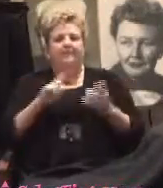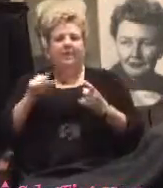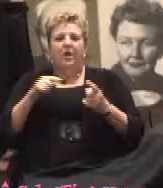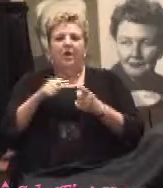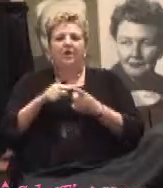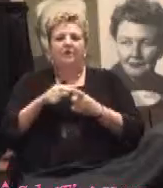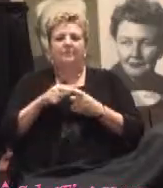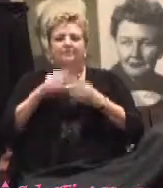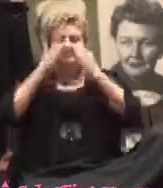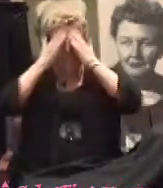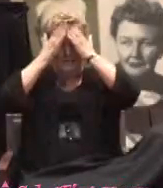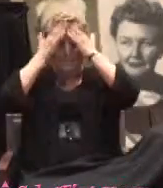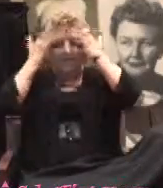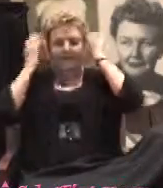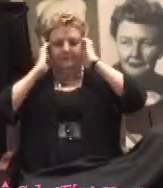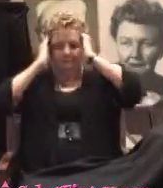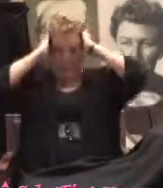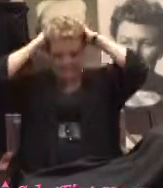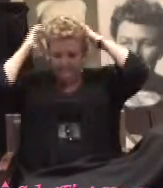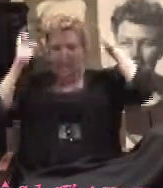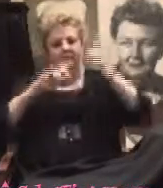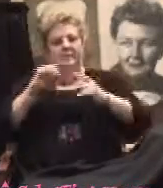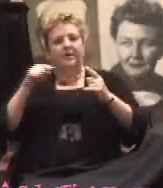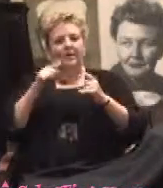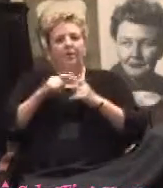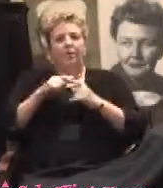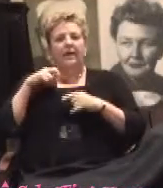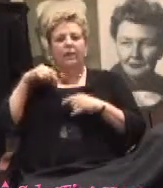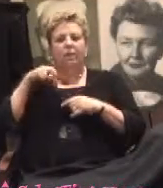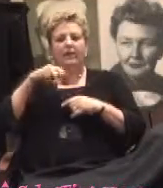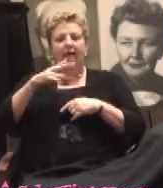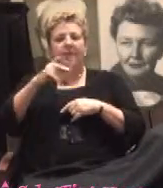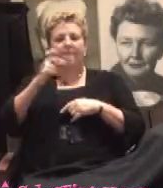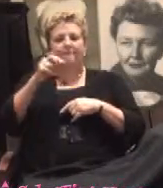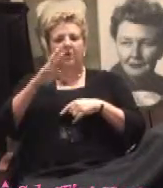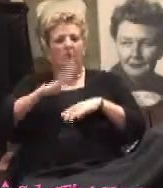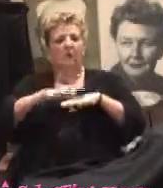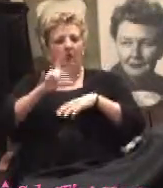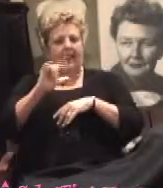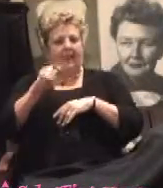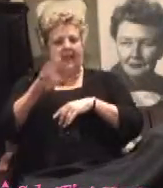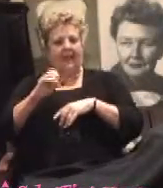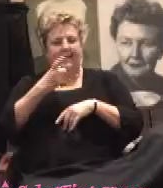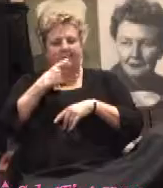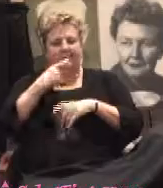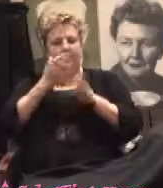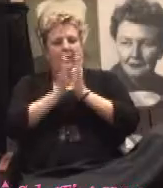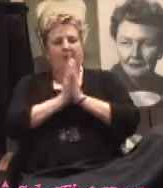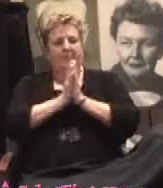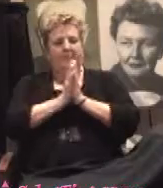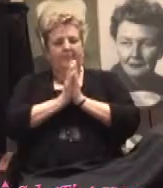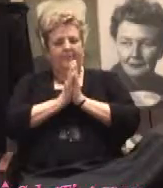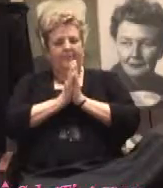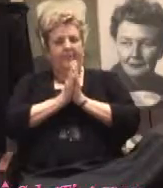lawn, it was right on the lake, and I walked out on the pier, and I said a prayer. And my prayer was, thank you,